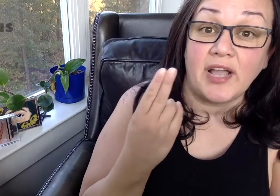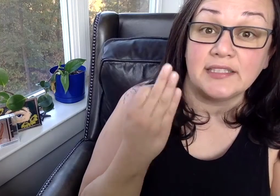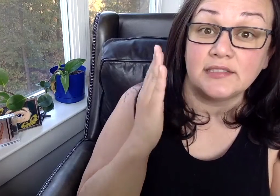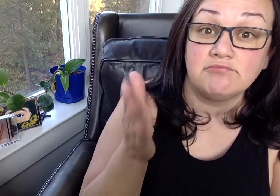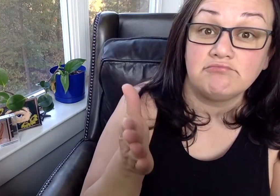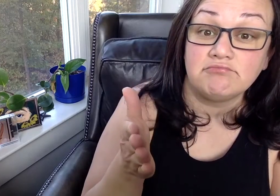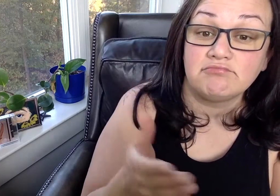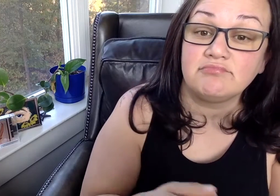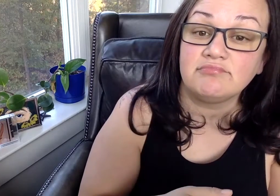focas.